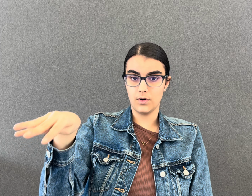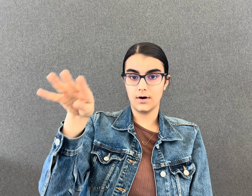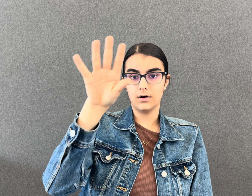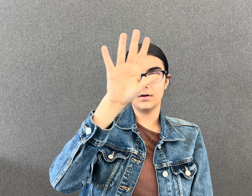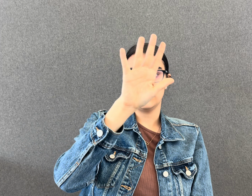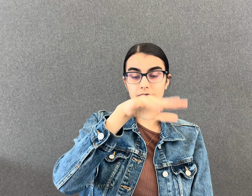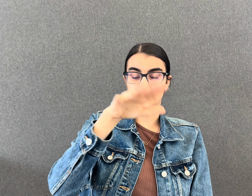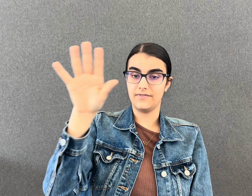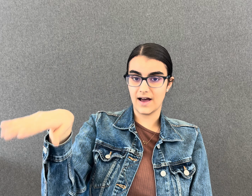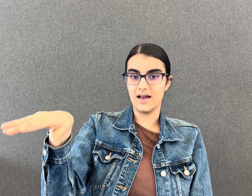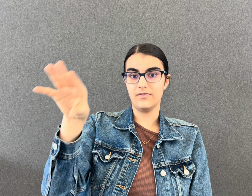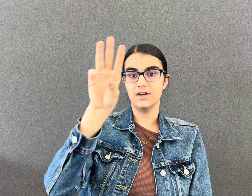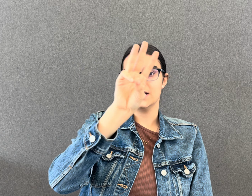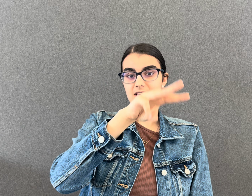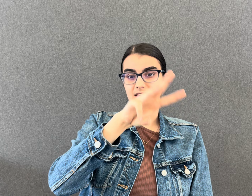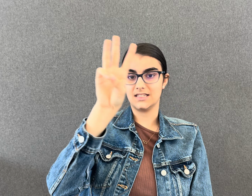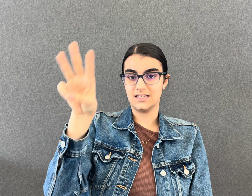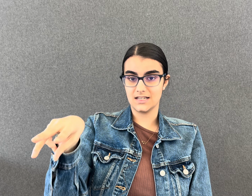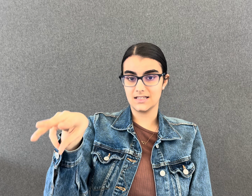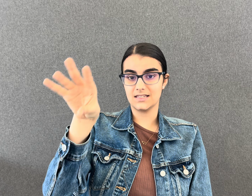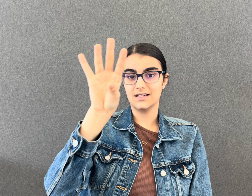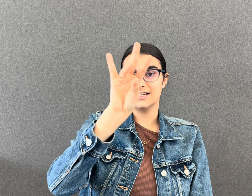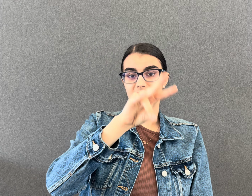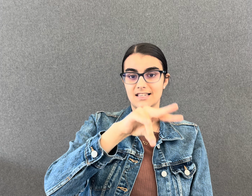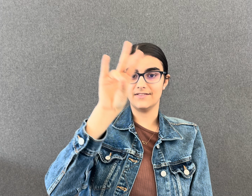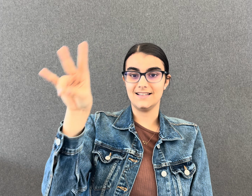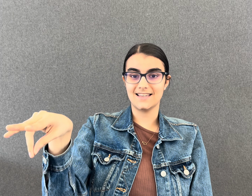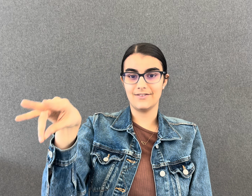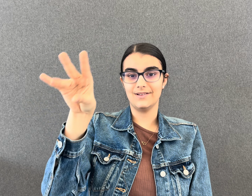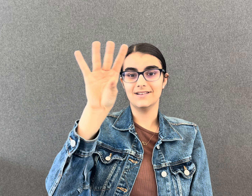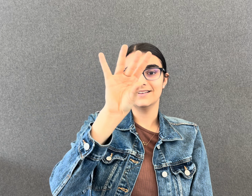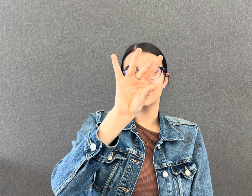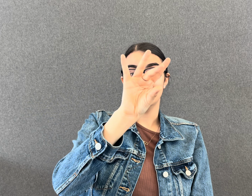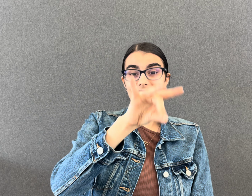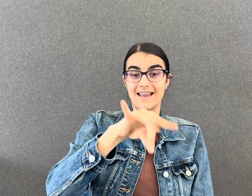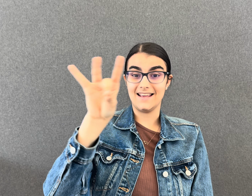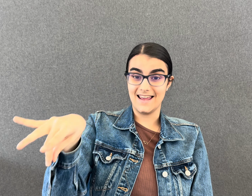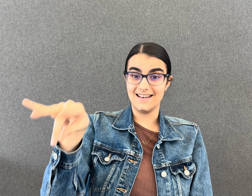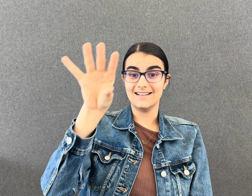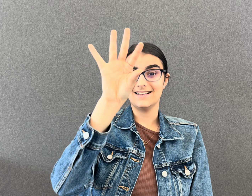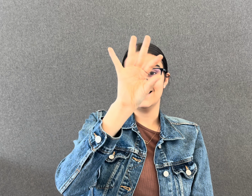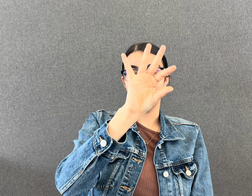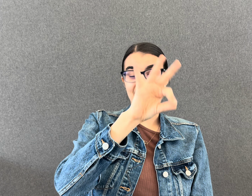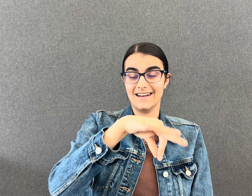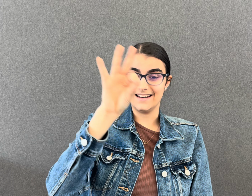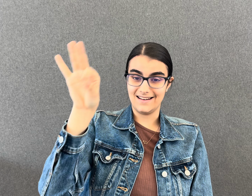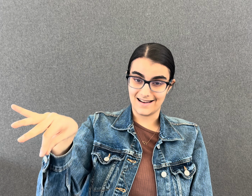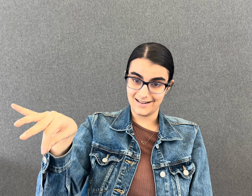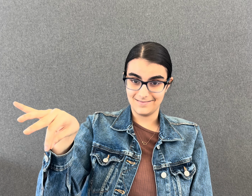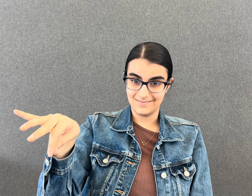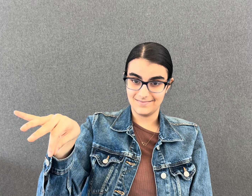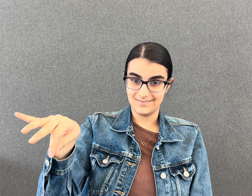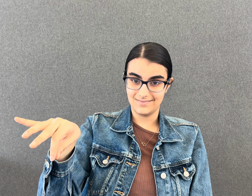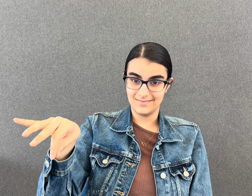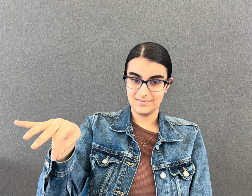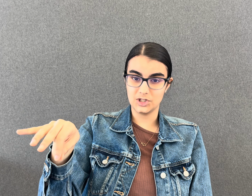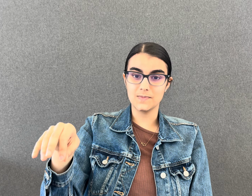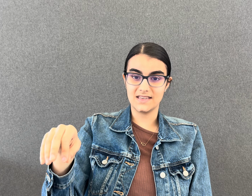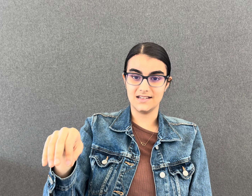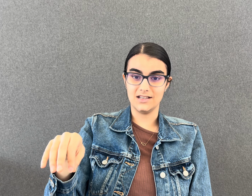44, 55, 66, 77, 88, and then 99. Just makes it easier,